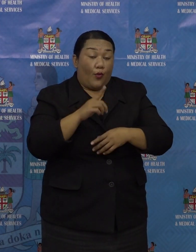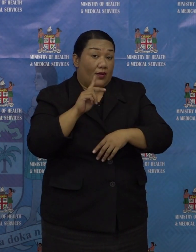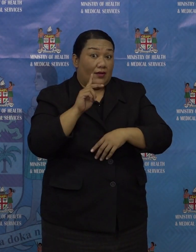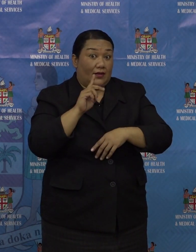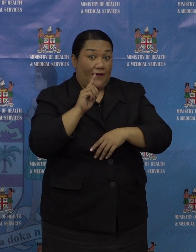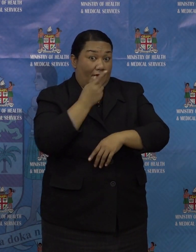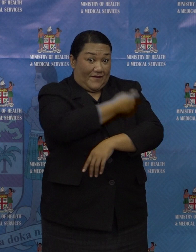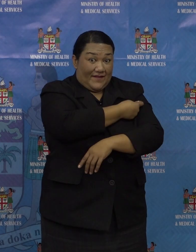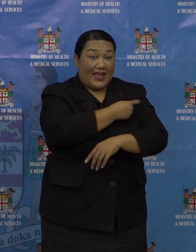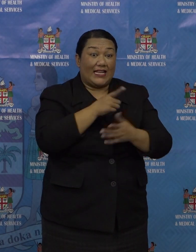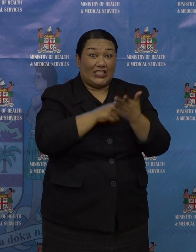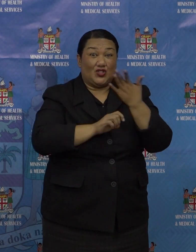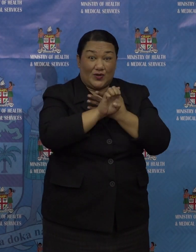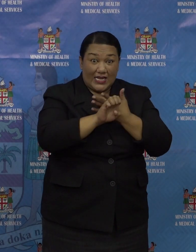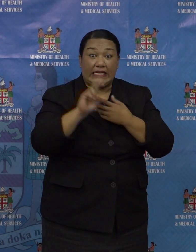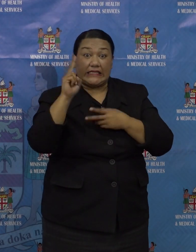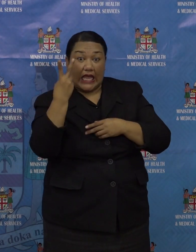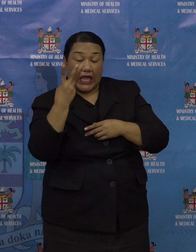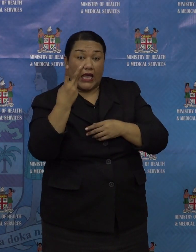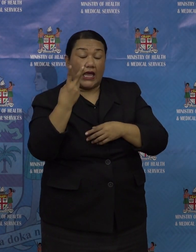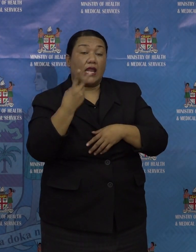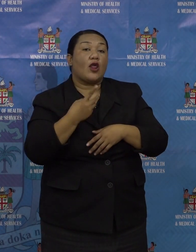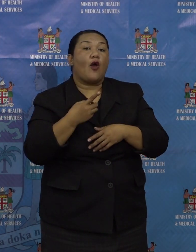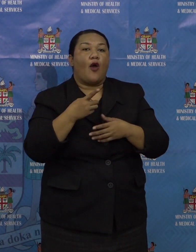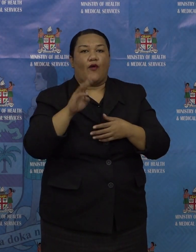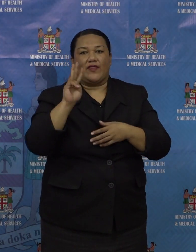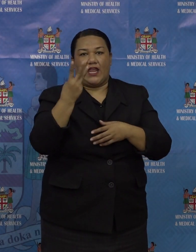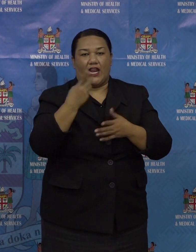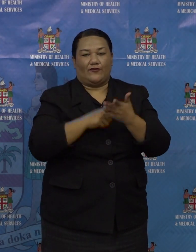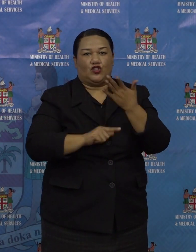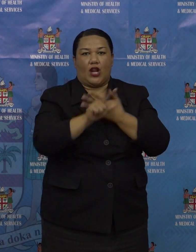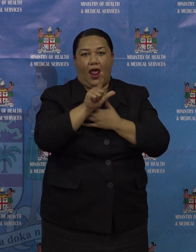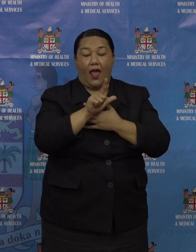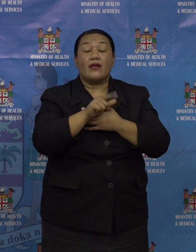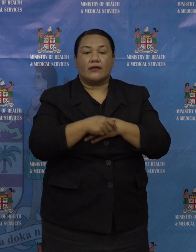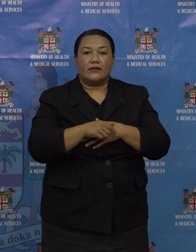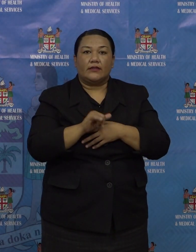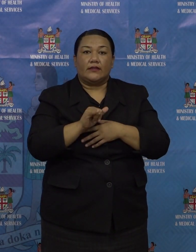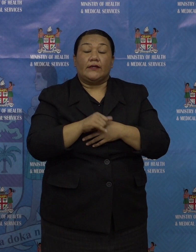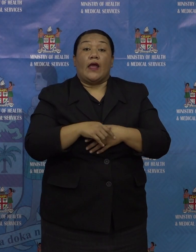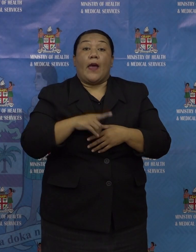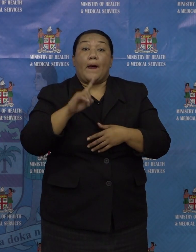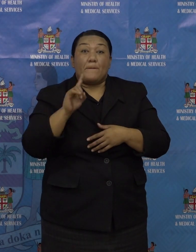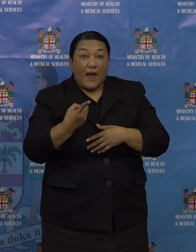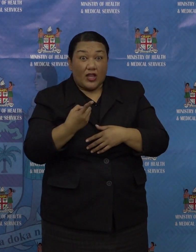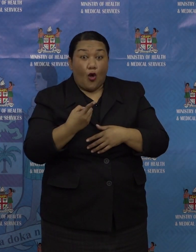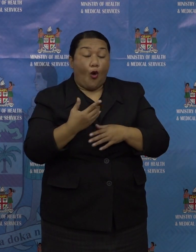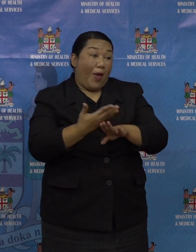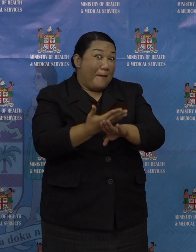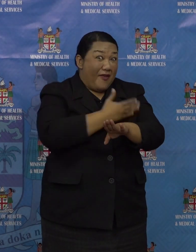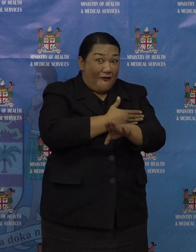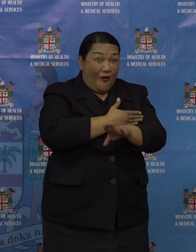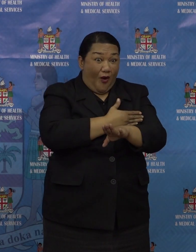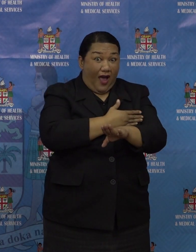June. She received the second dose of the vaccine on the 30th of July. However, as she had symptoms of COVID-19